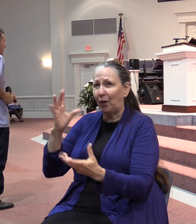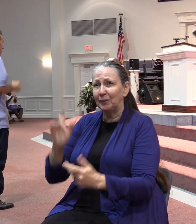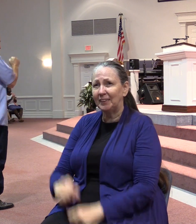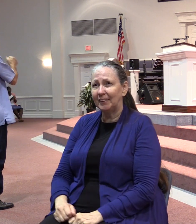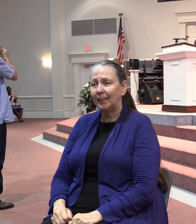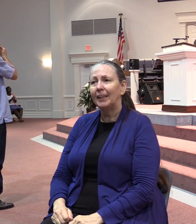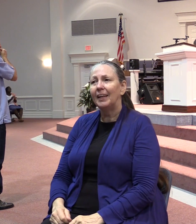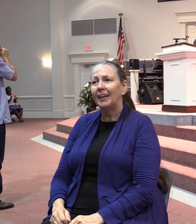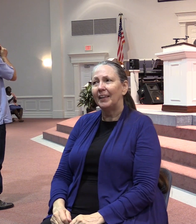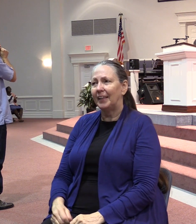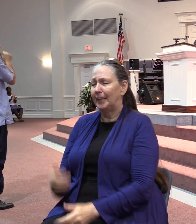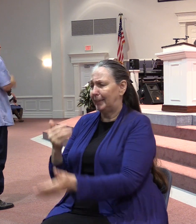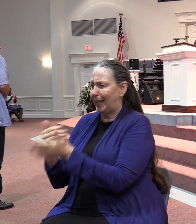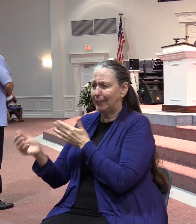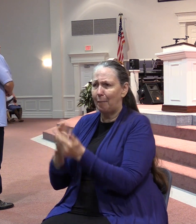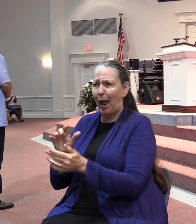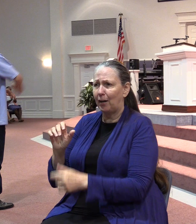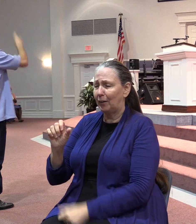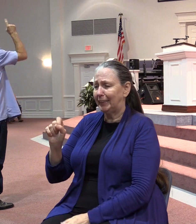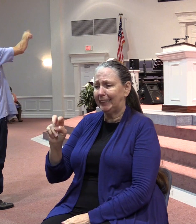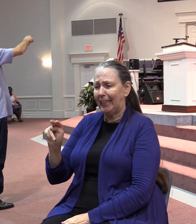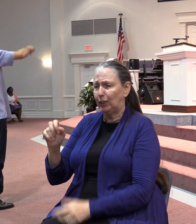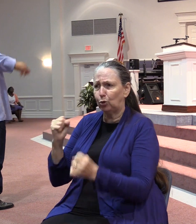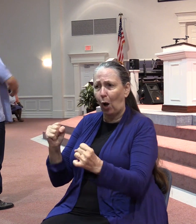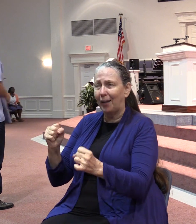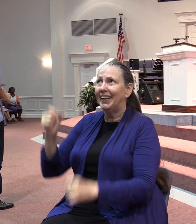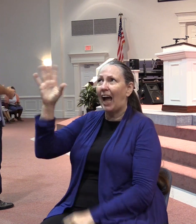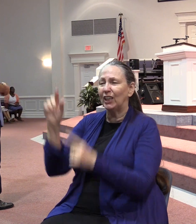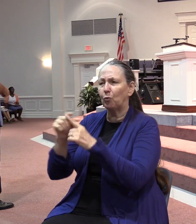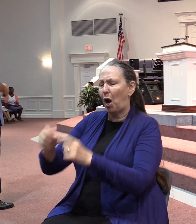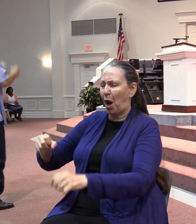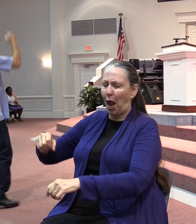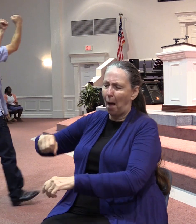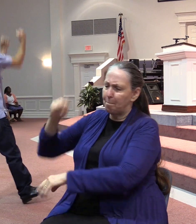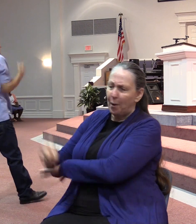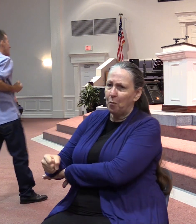Ghost. Doesn't matter how strong the stronghold is, the Word of God is greater.